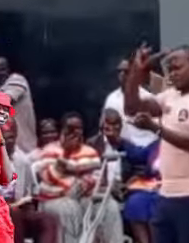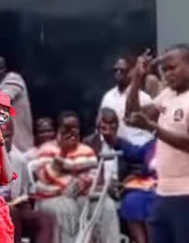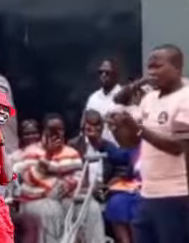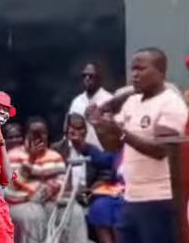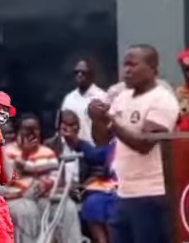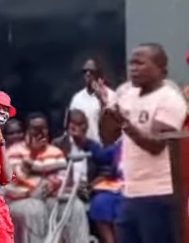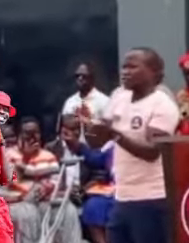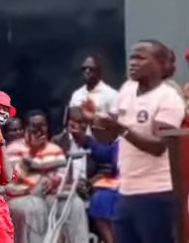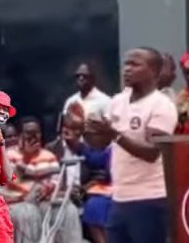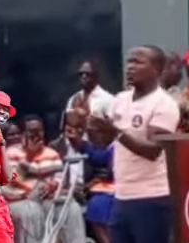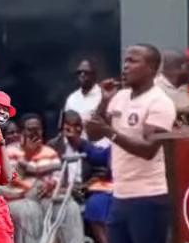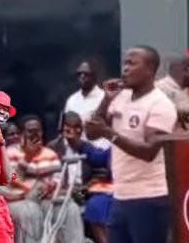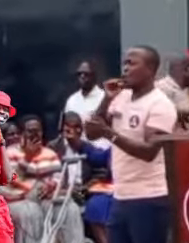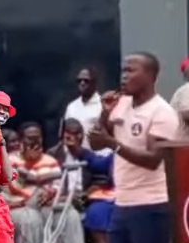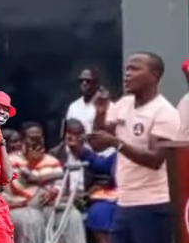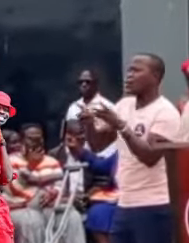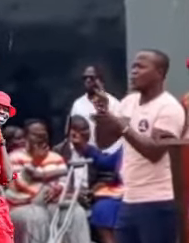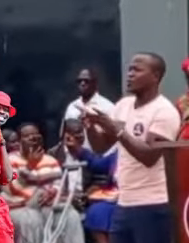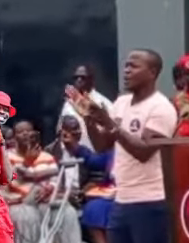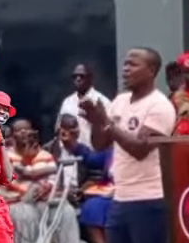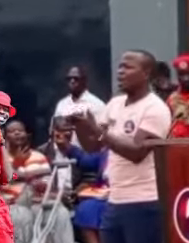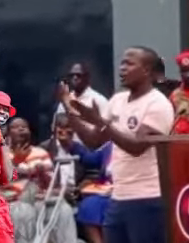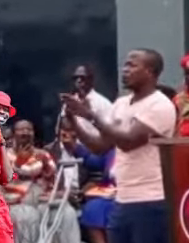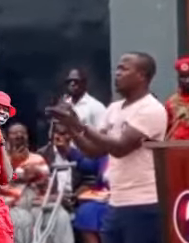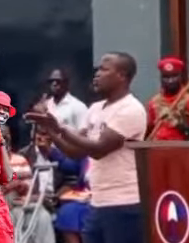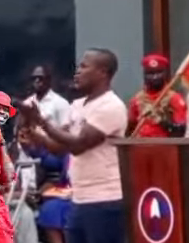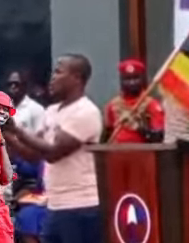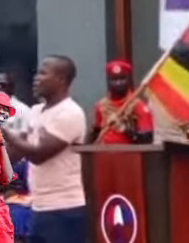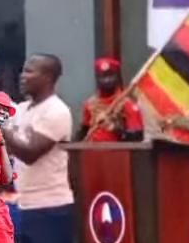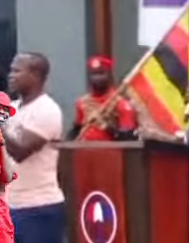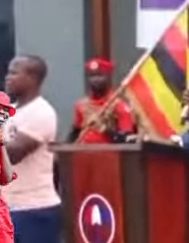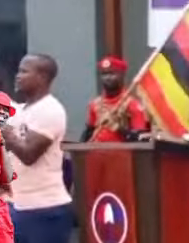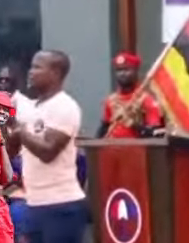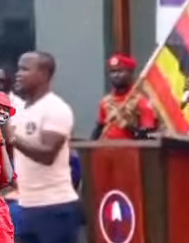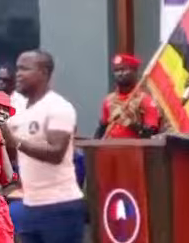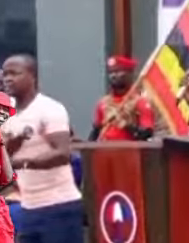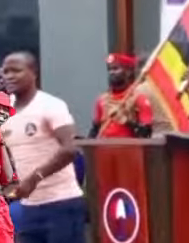these old people and the new Uganda begins with us, you and me.